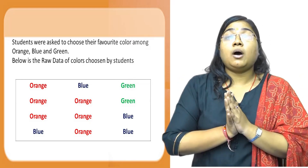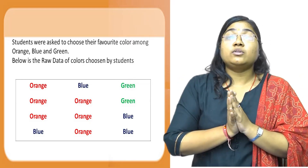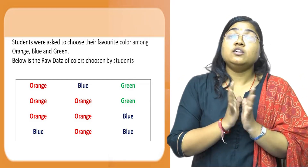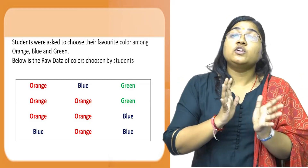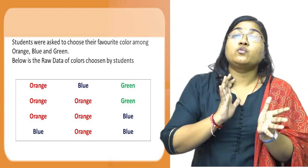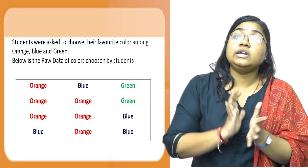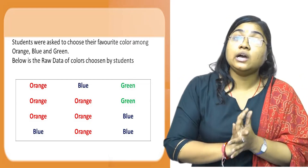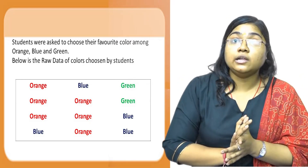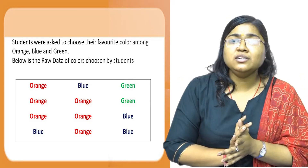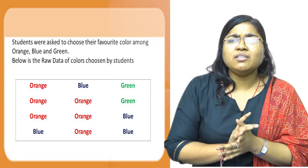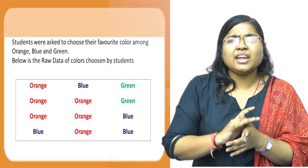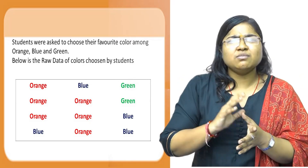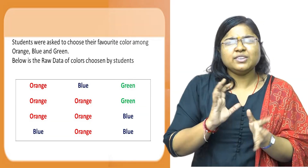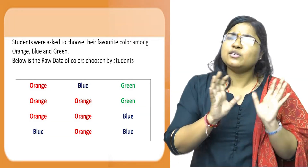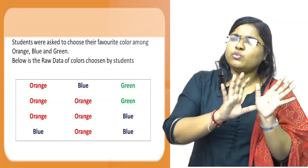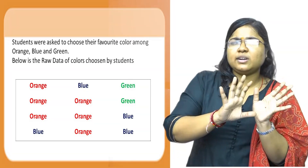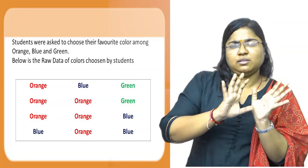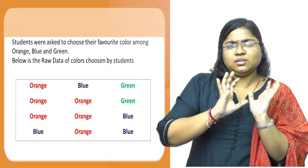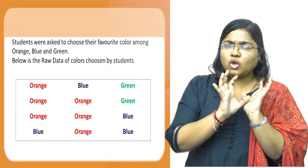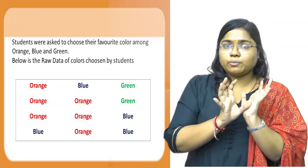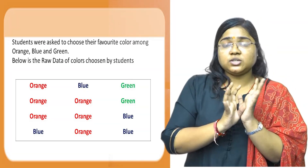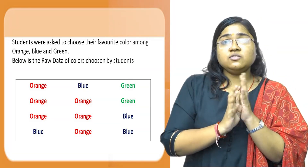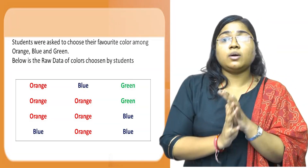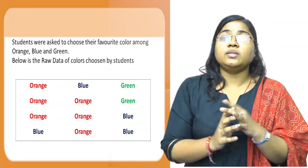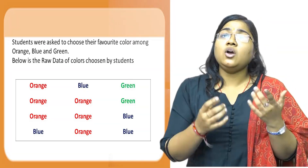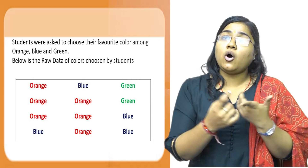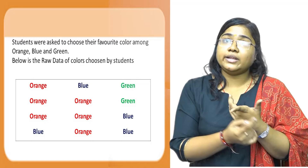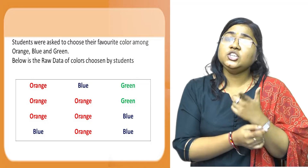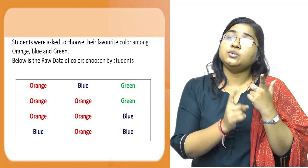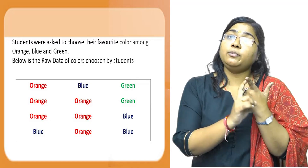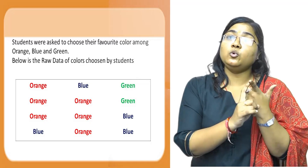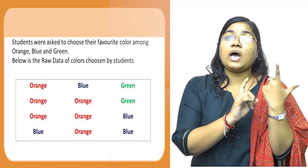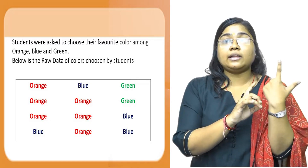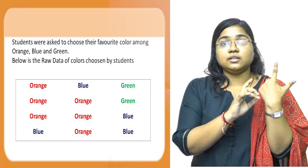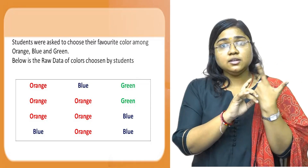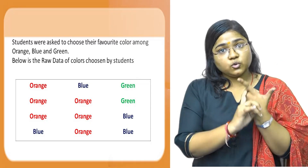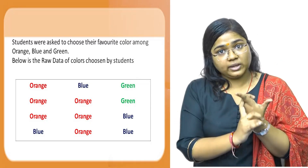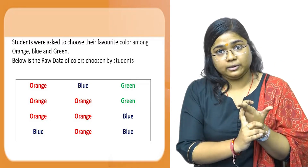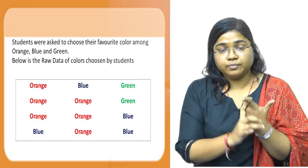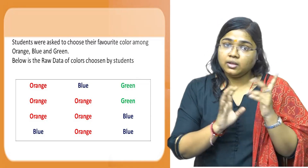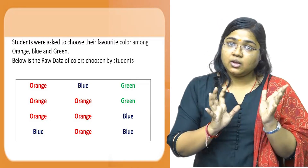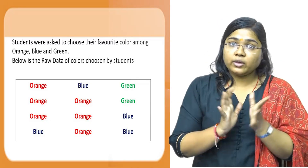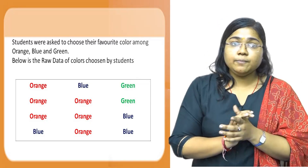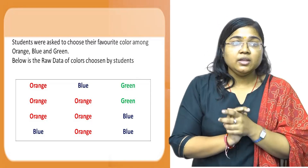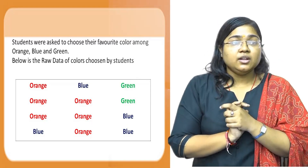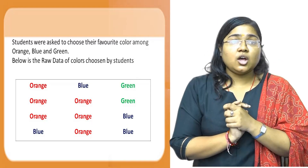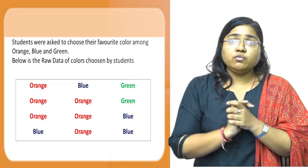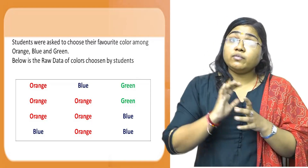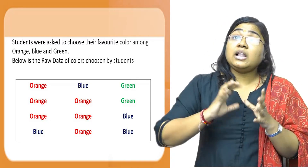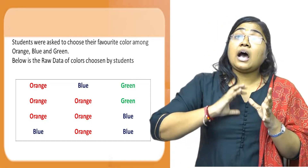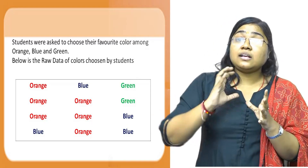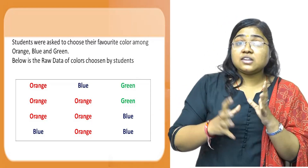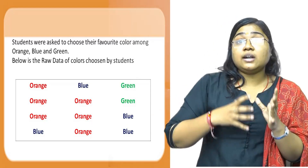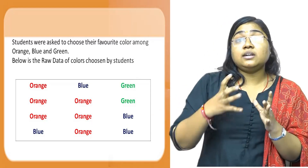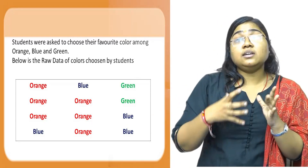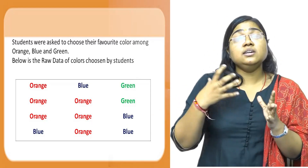students about their favorite color and we restrict the options from the orange, blue and the green. Okay. Now we